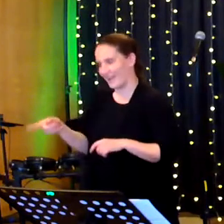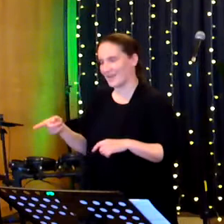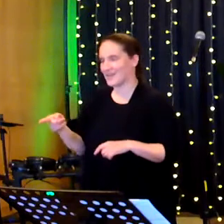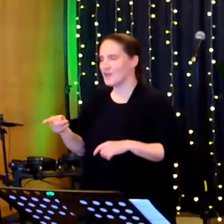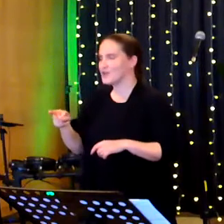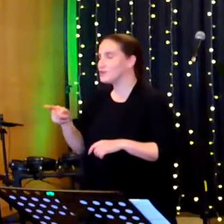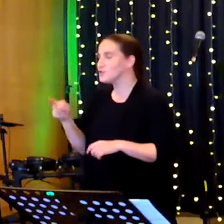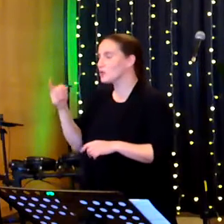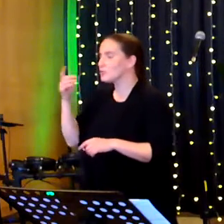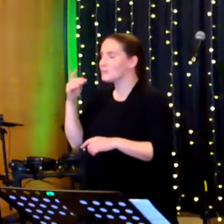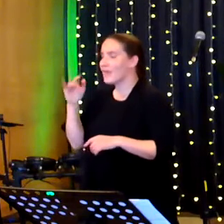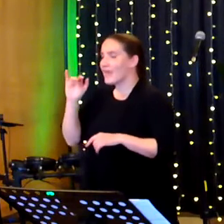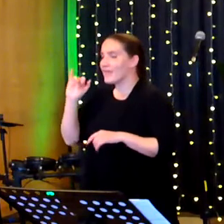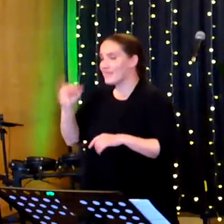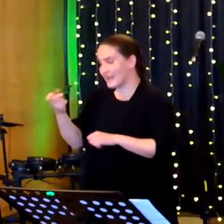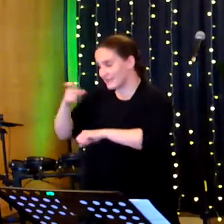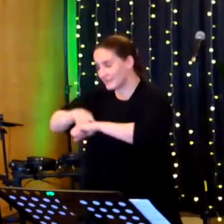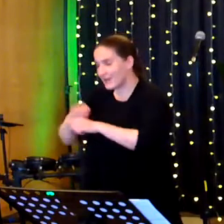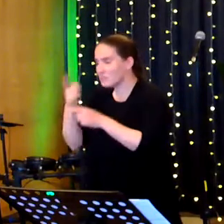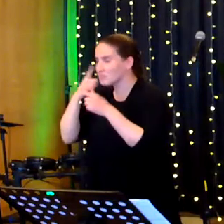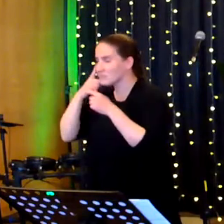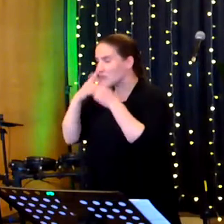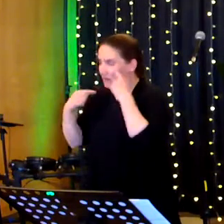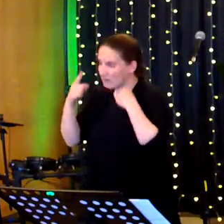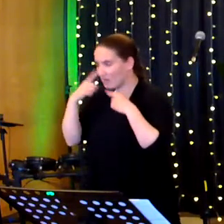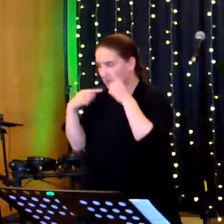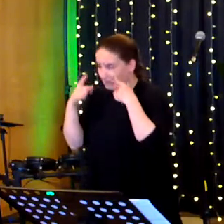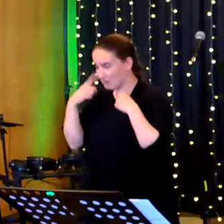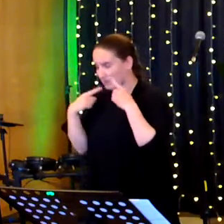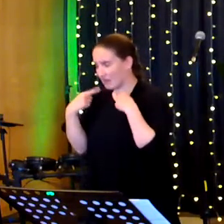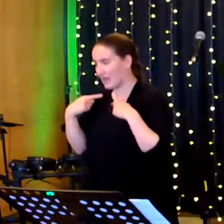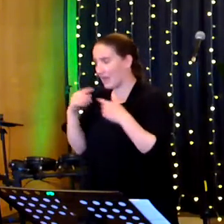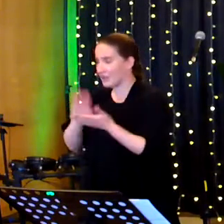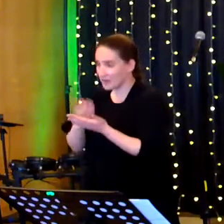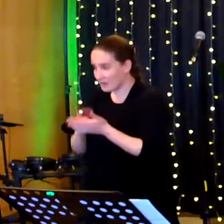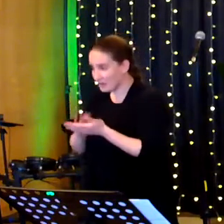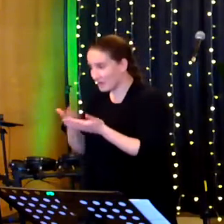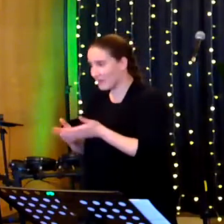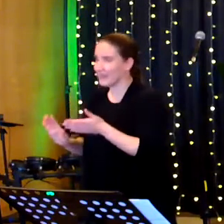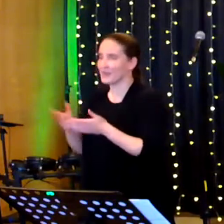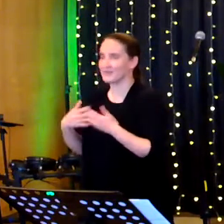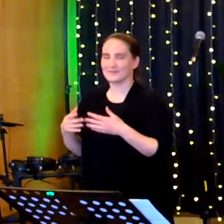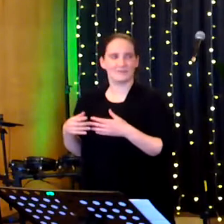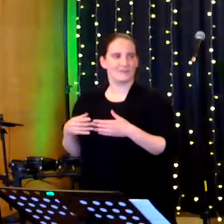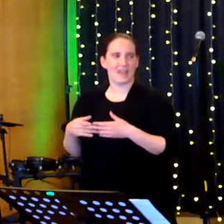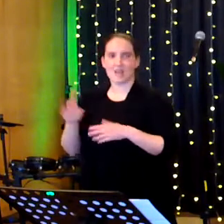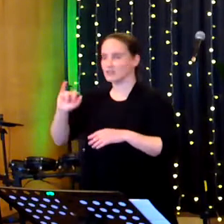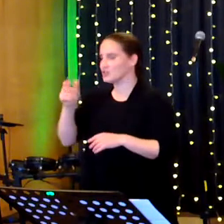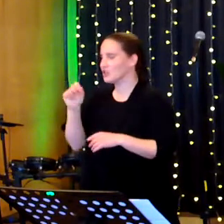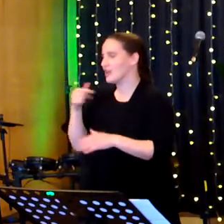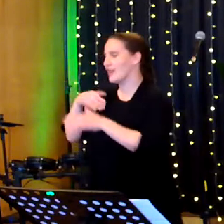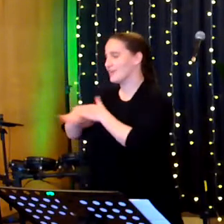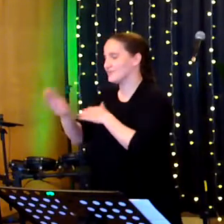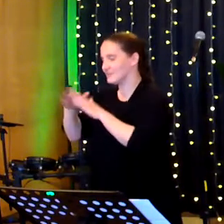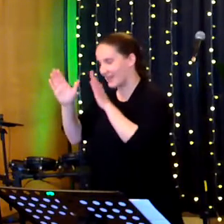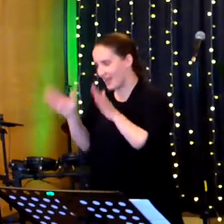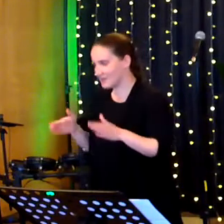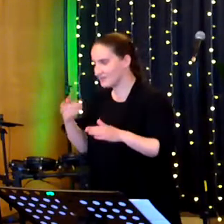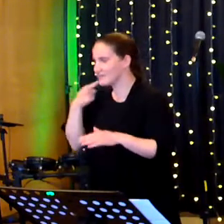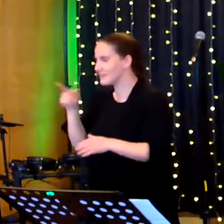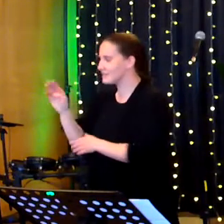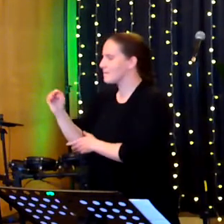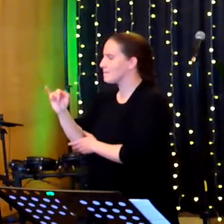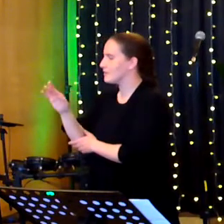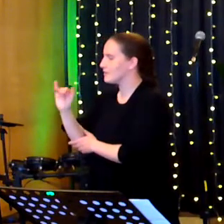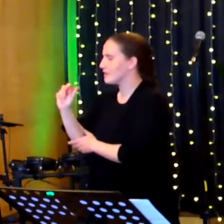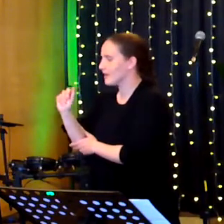know, cooking, and just everybody's together and they're doing everything. And John walks in and he walks right over to her and he says, "Maria,